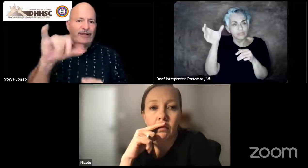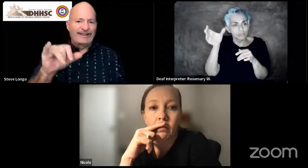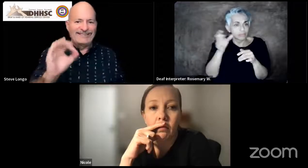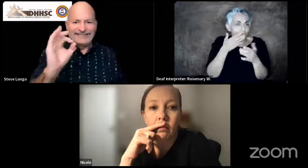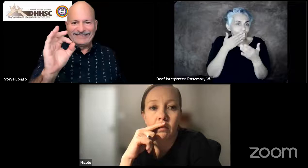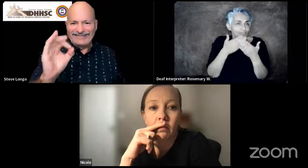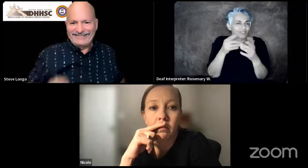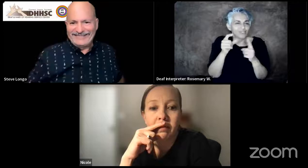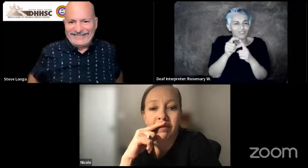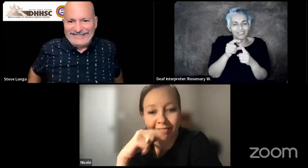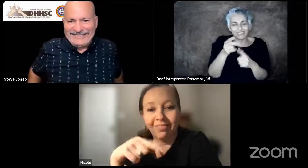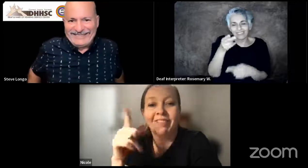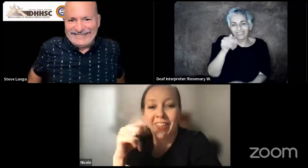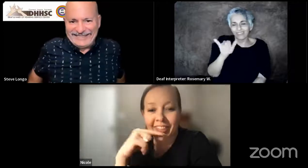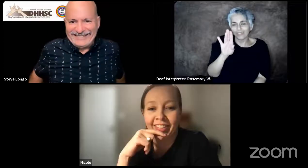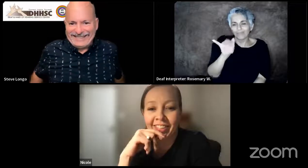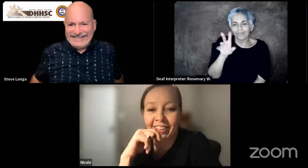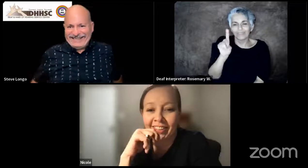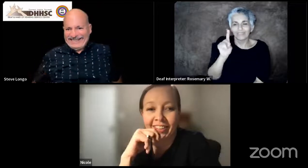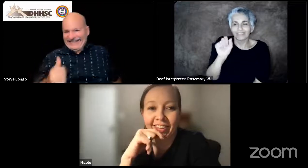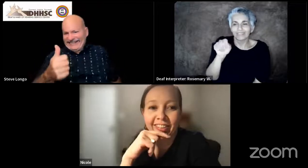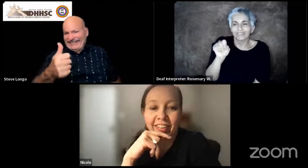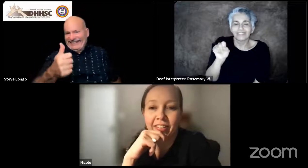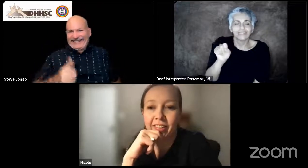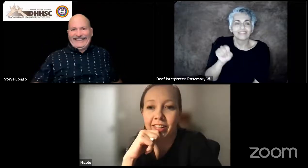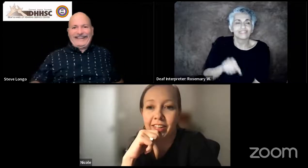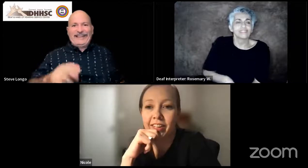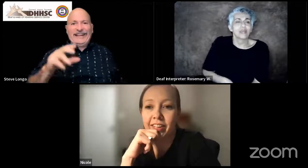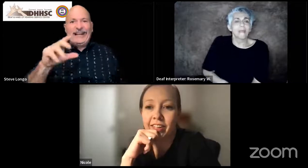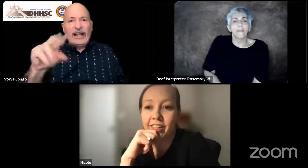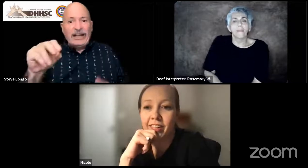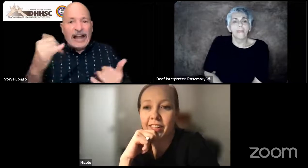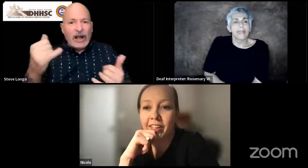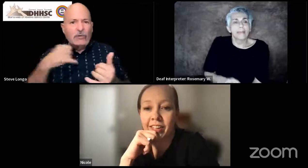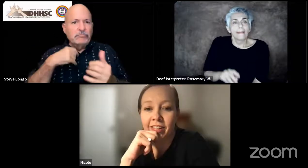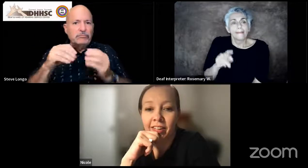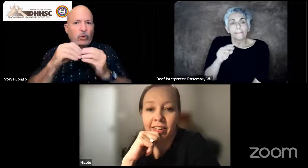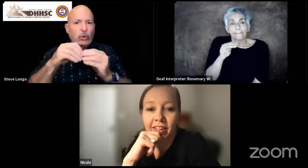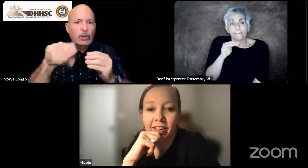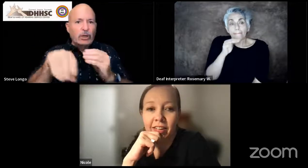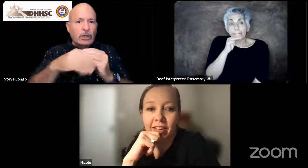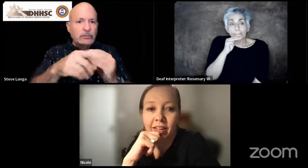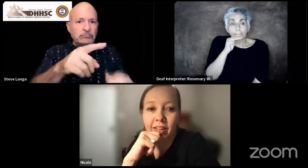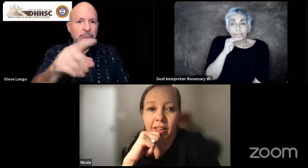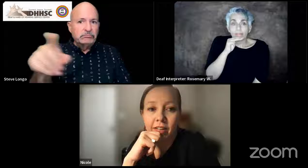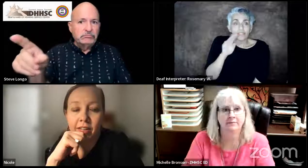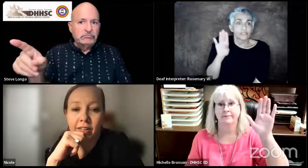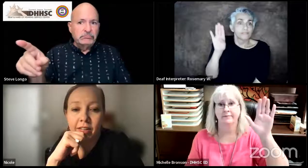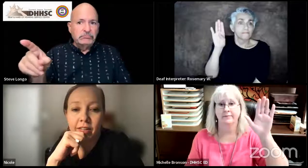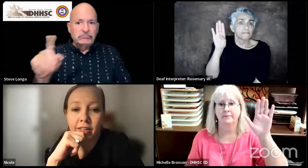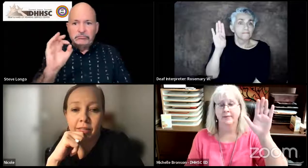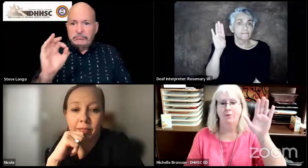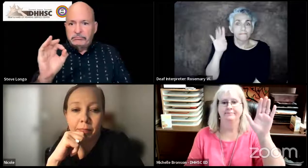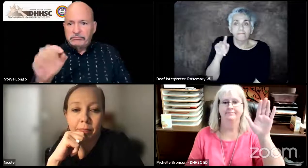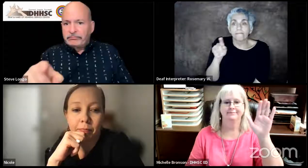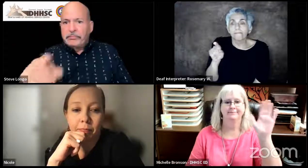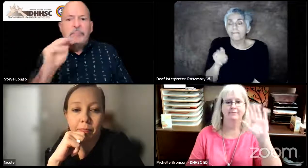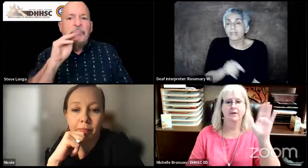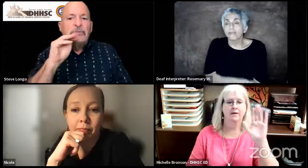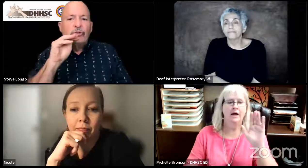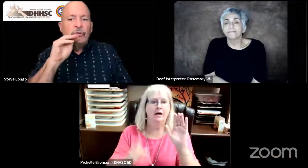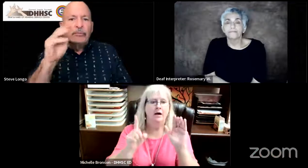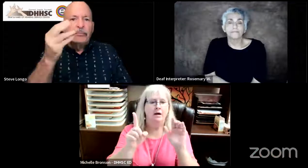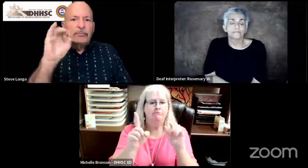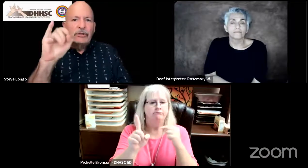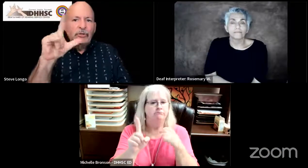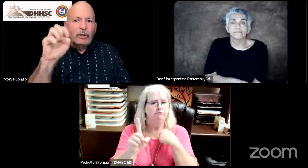that concept of a hybrid meeting, which is that idea of having both in-person and meetings via Zoom. Anything